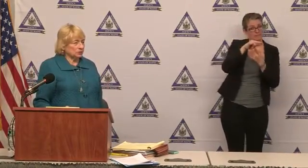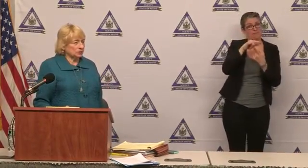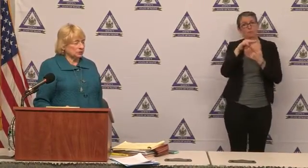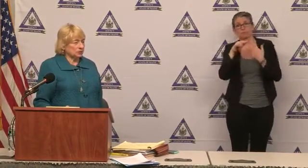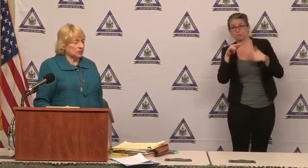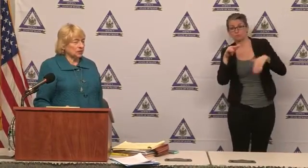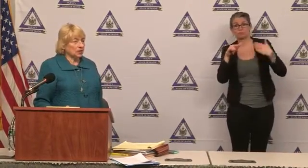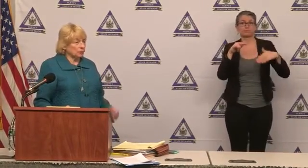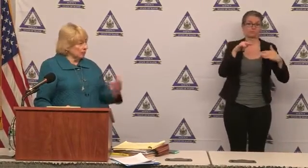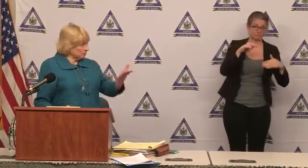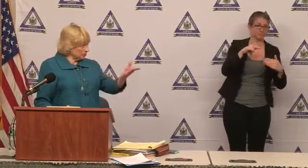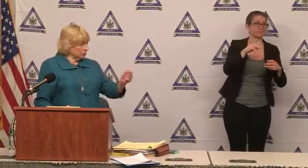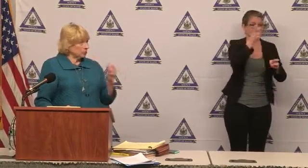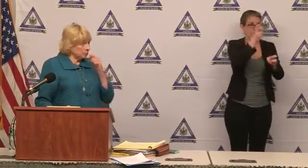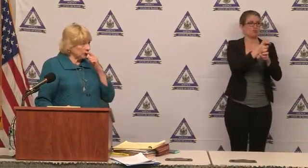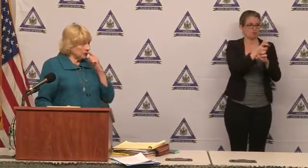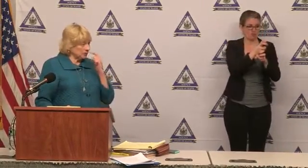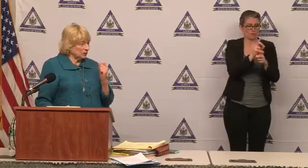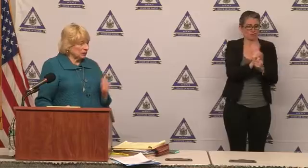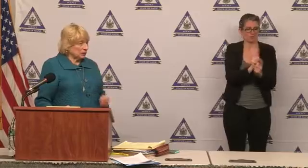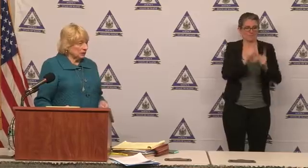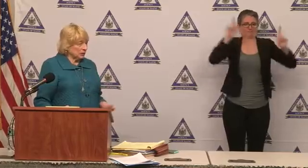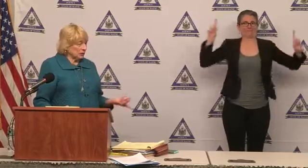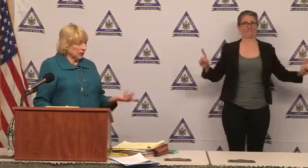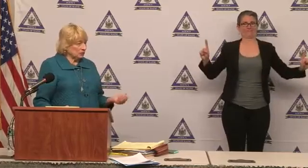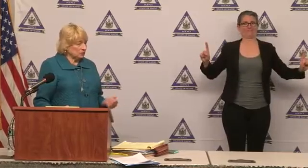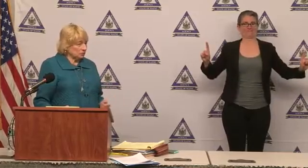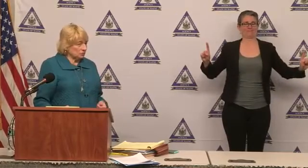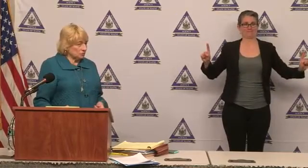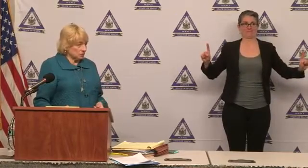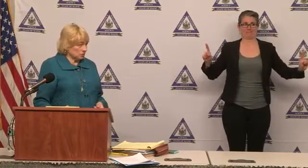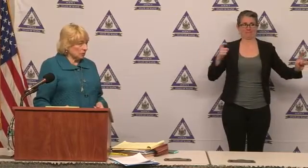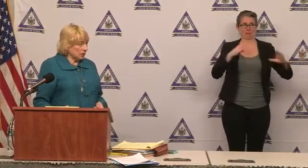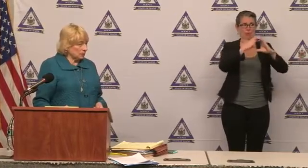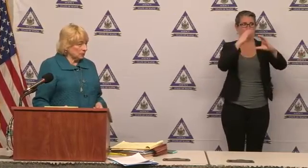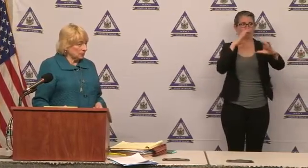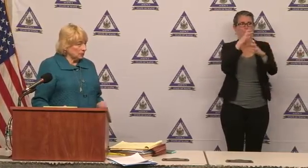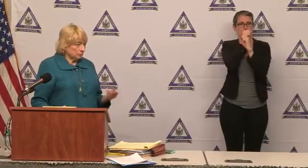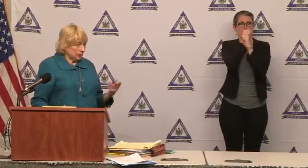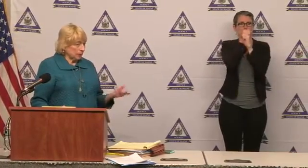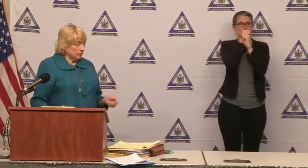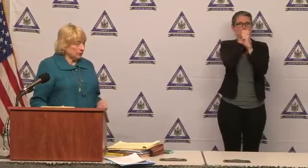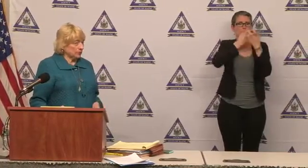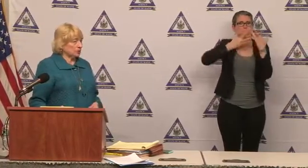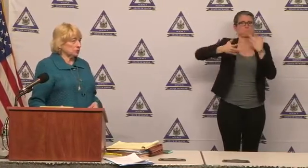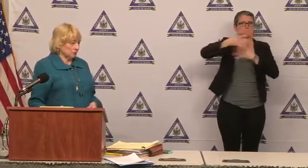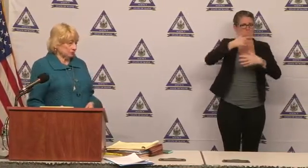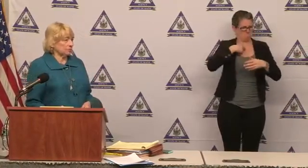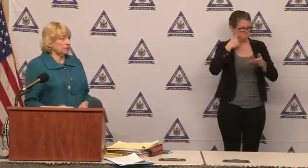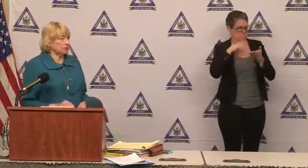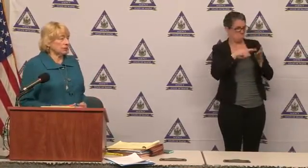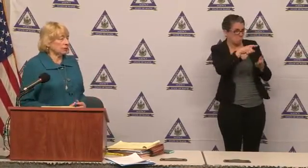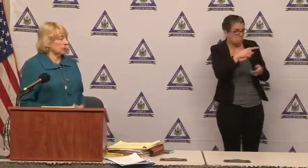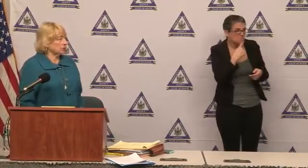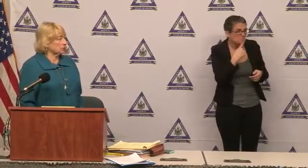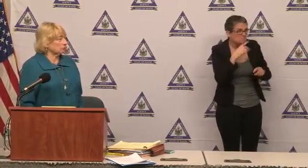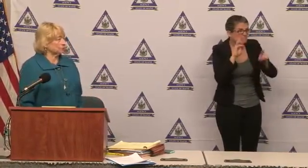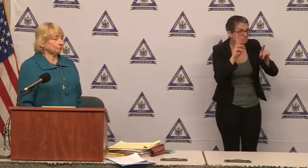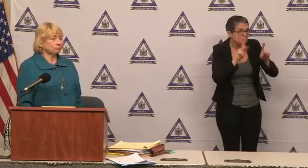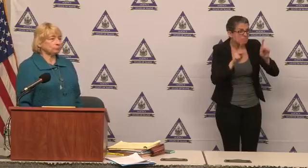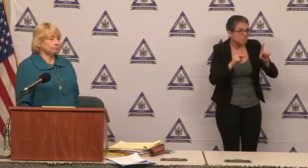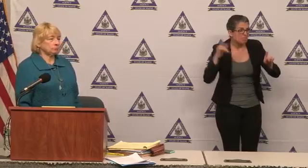I would discourage that. I'm not familiar with the particular actions you've just described, but happy to look into it, take follow-up